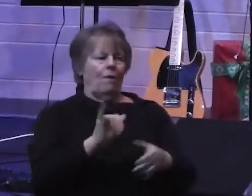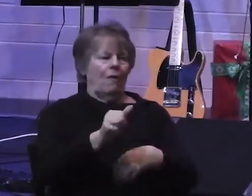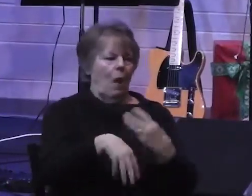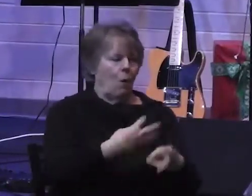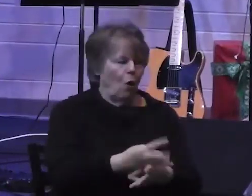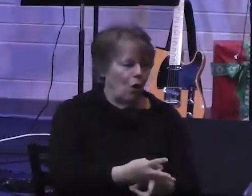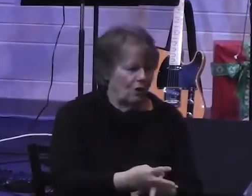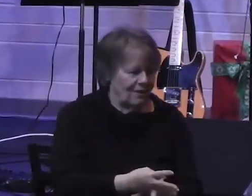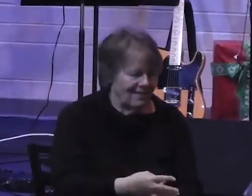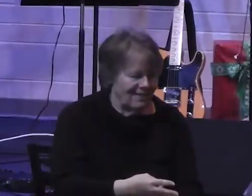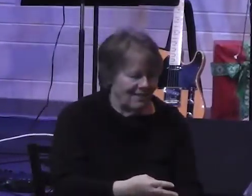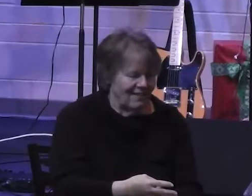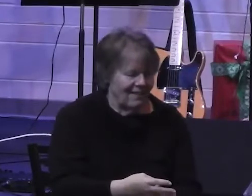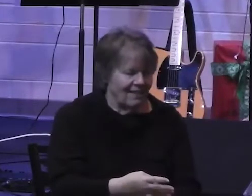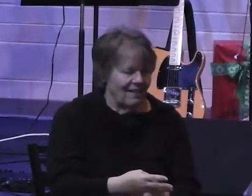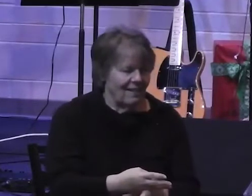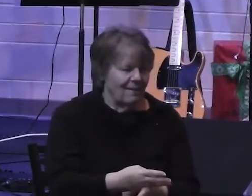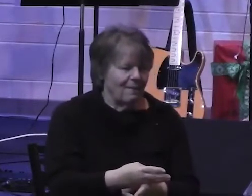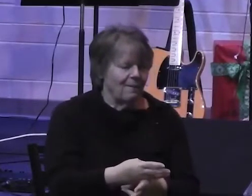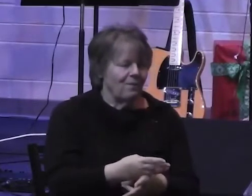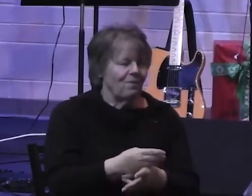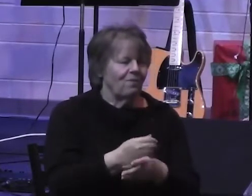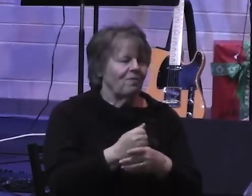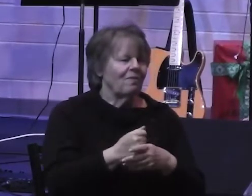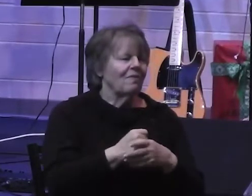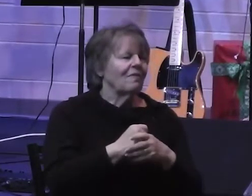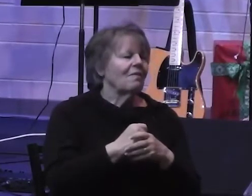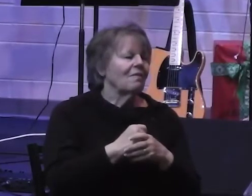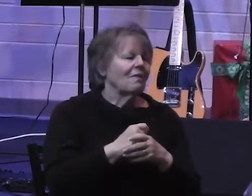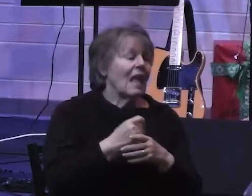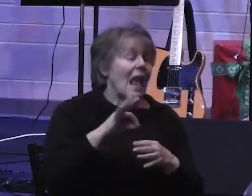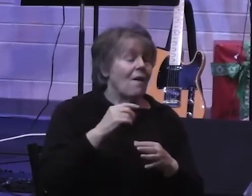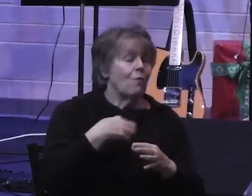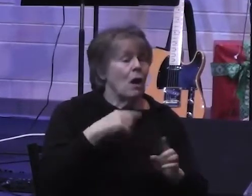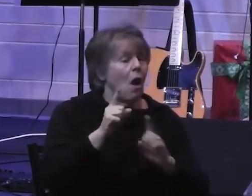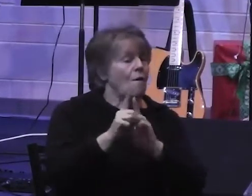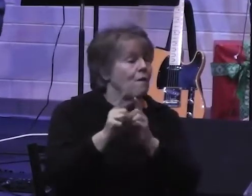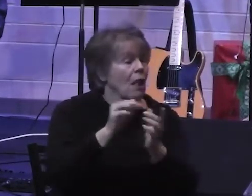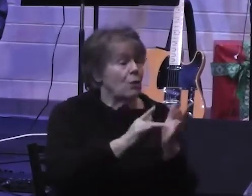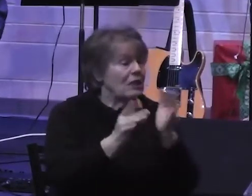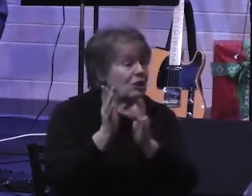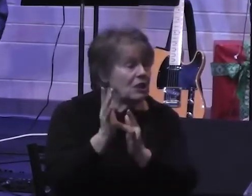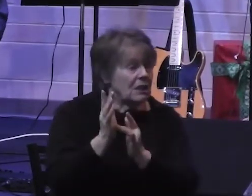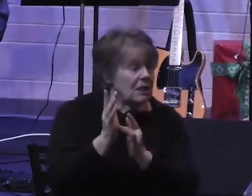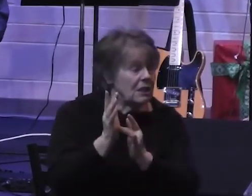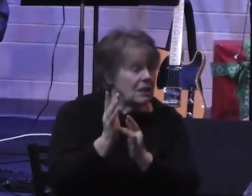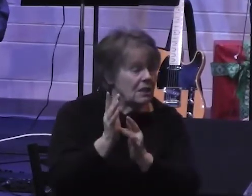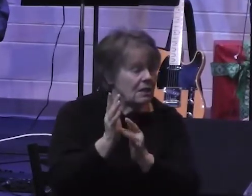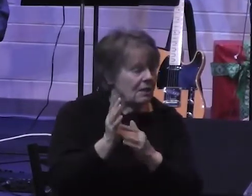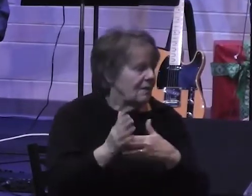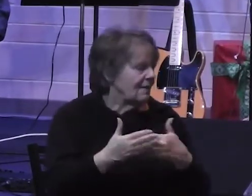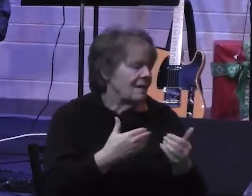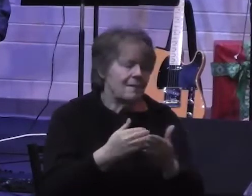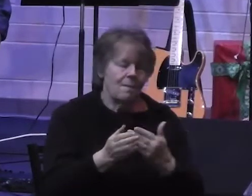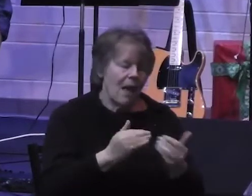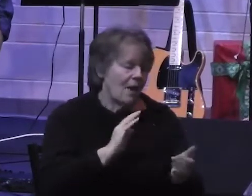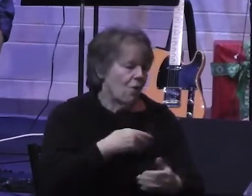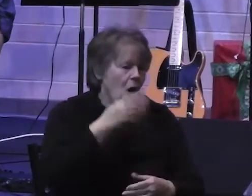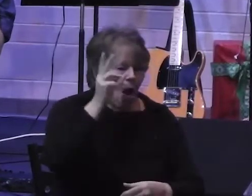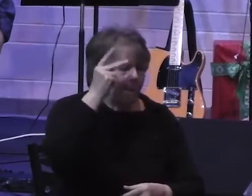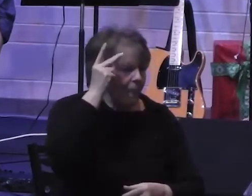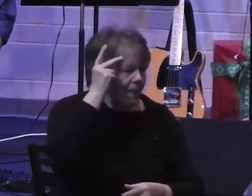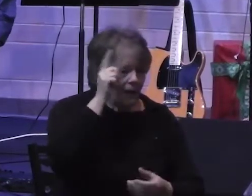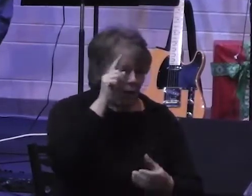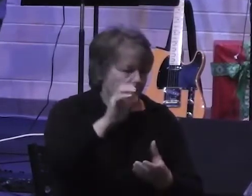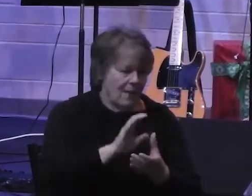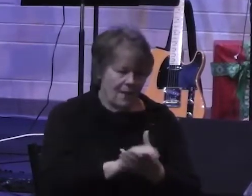As a Jesus follower, no matter what our political beliefs, if